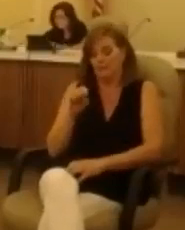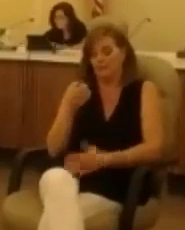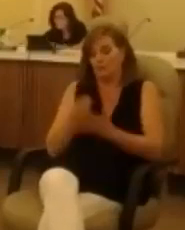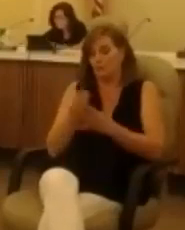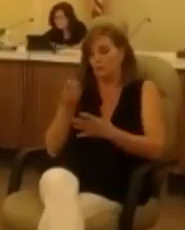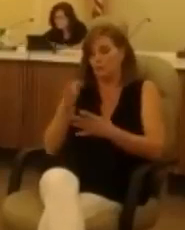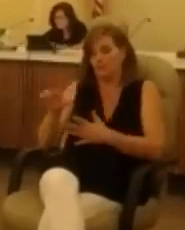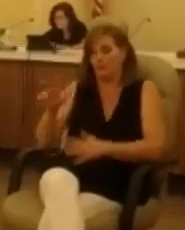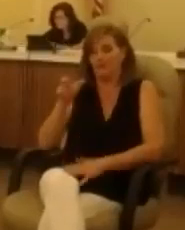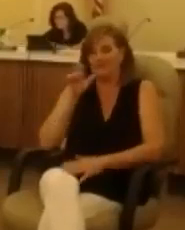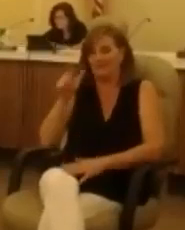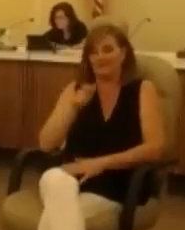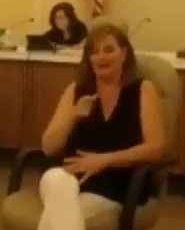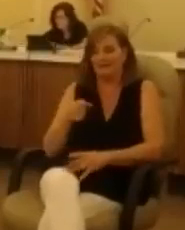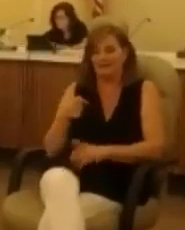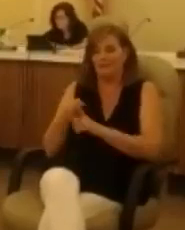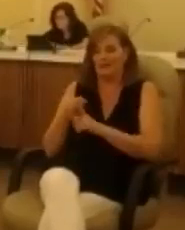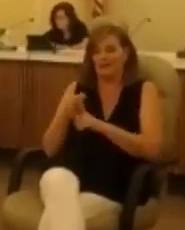Any other questions?